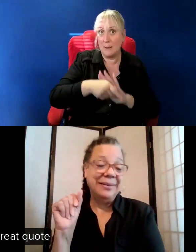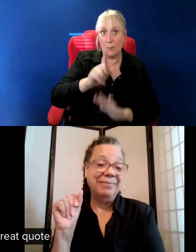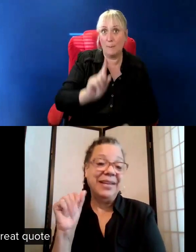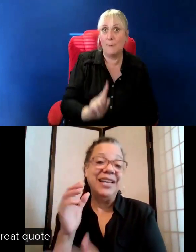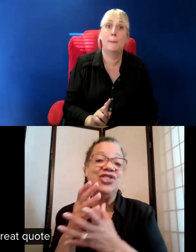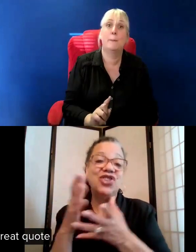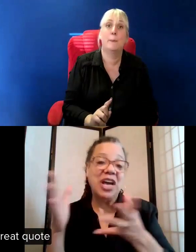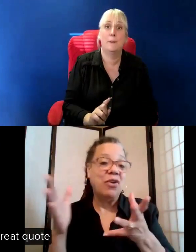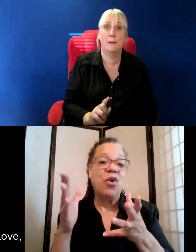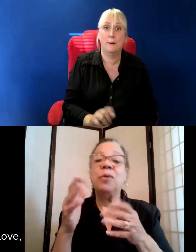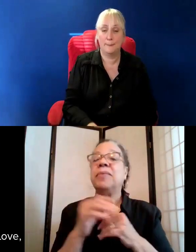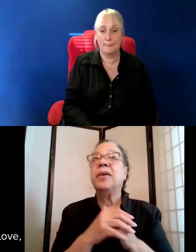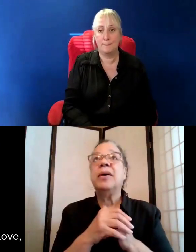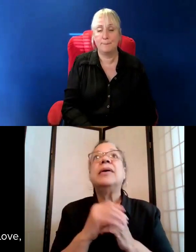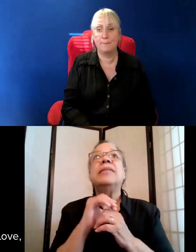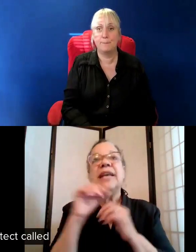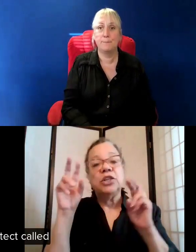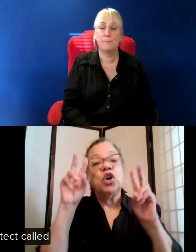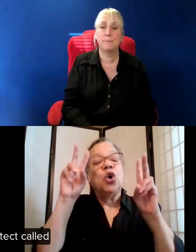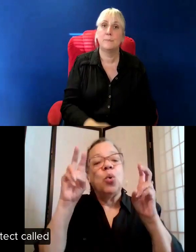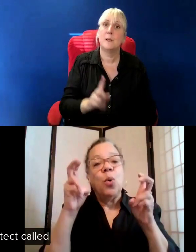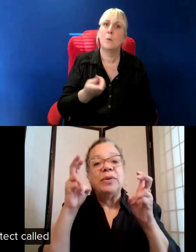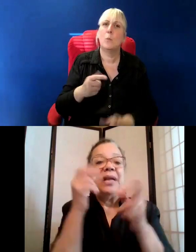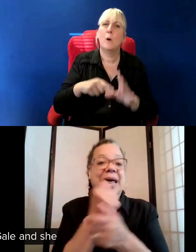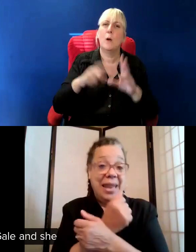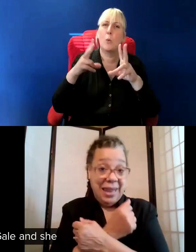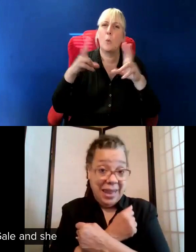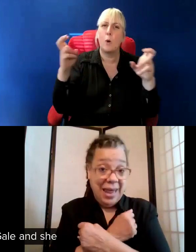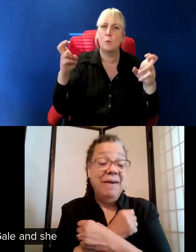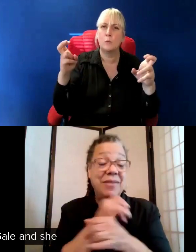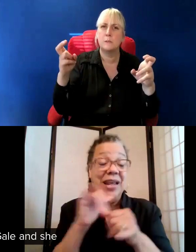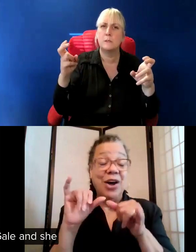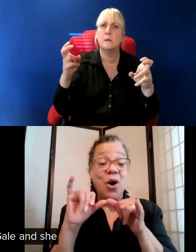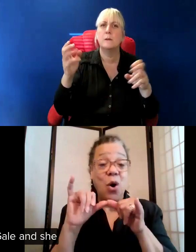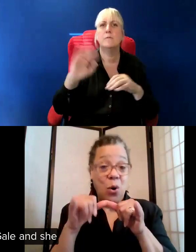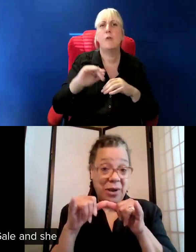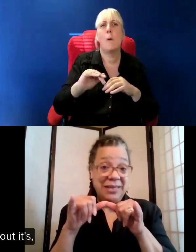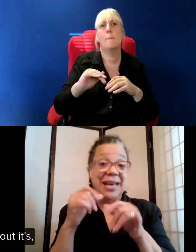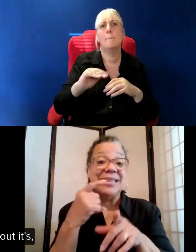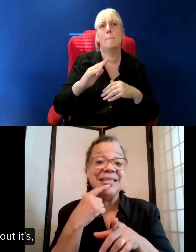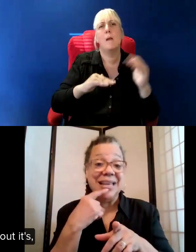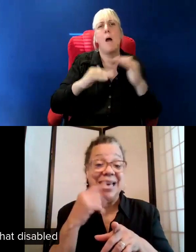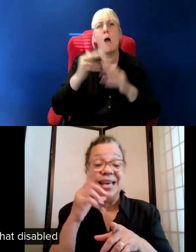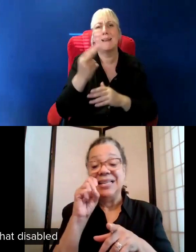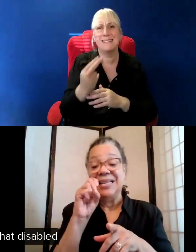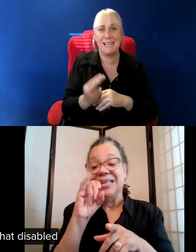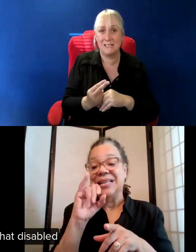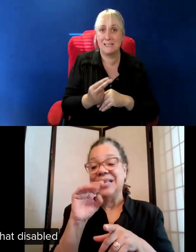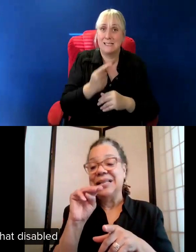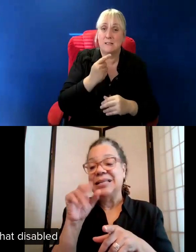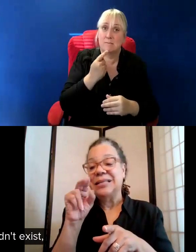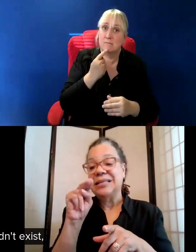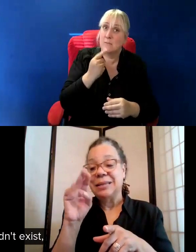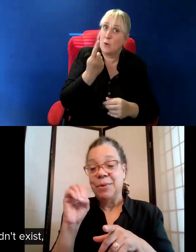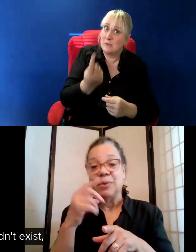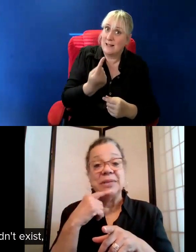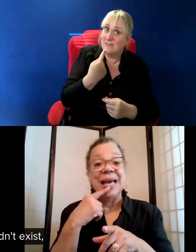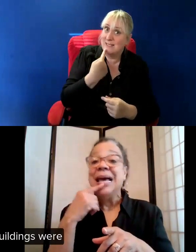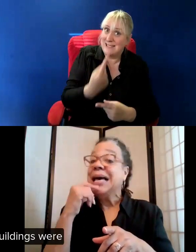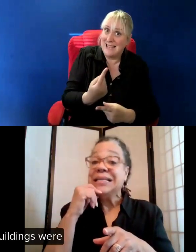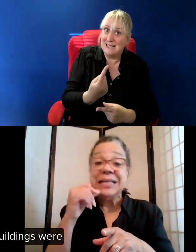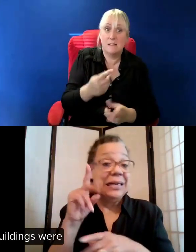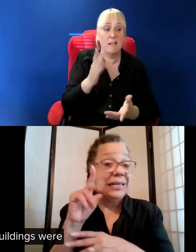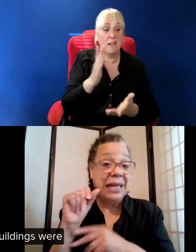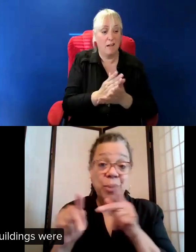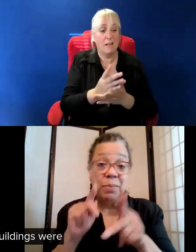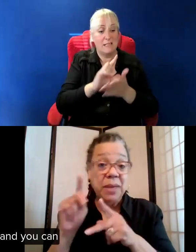a great quote that I love by an architect called Simone de Gale. And she talks about, it's not the fact that disabled people didn't exist,